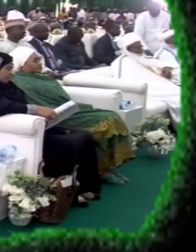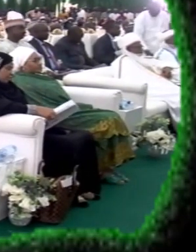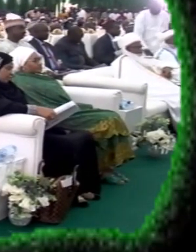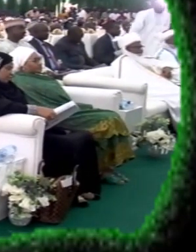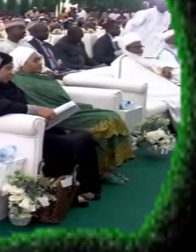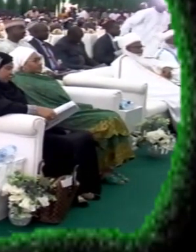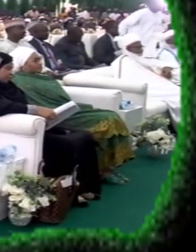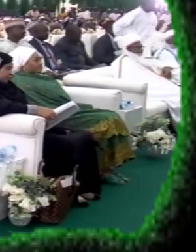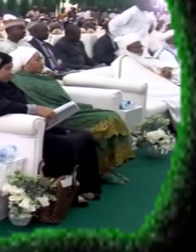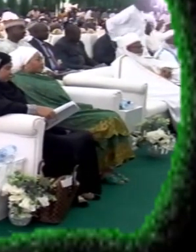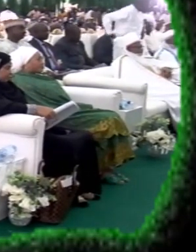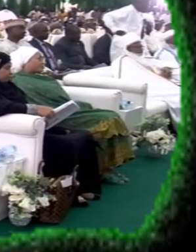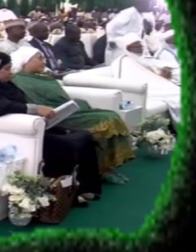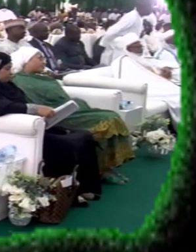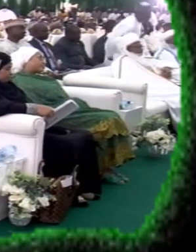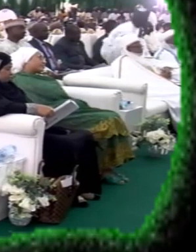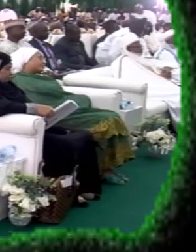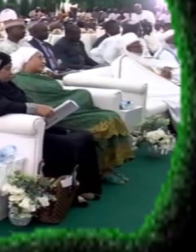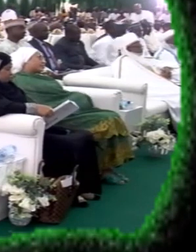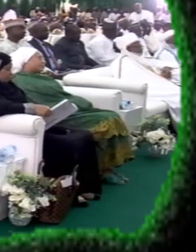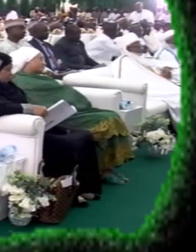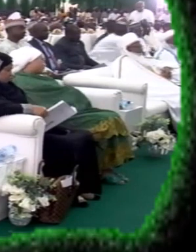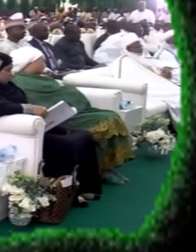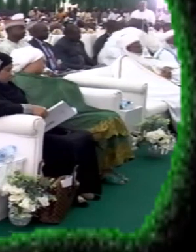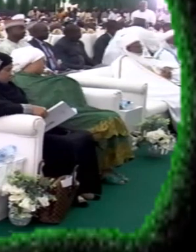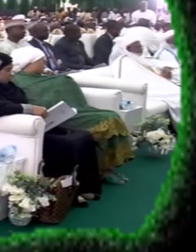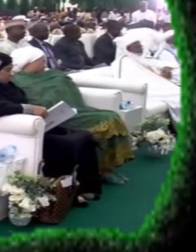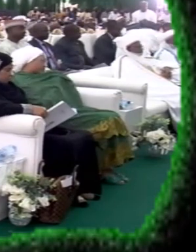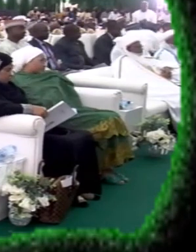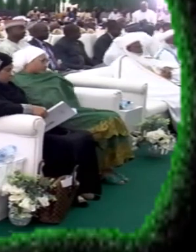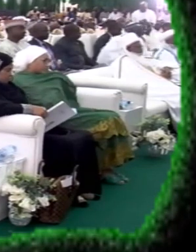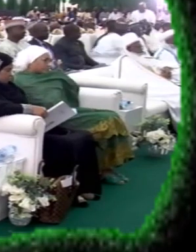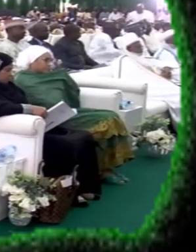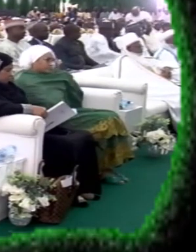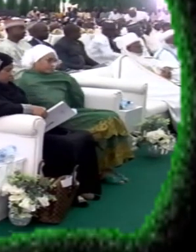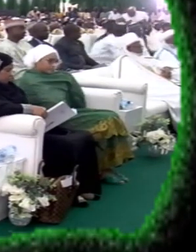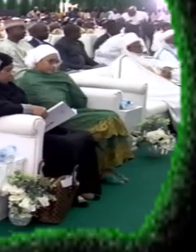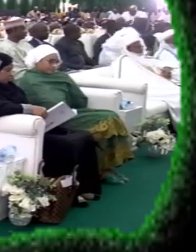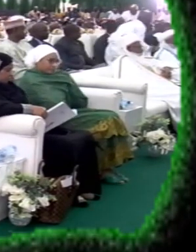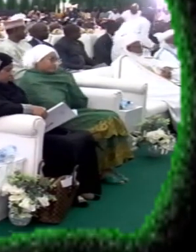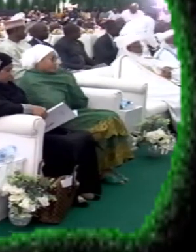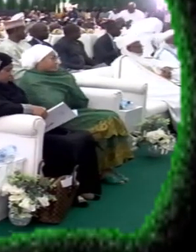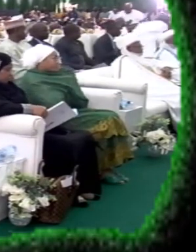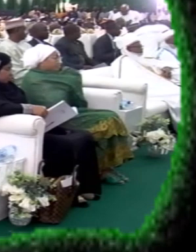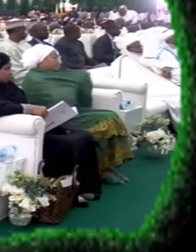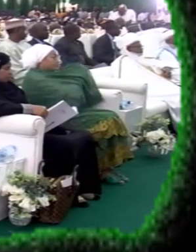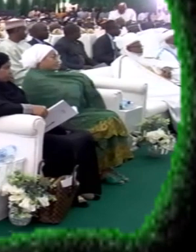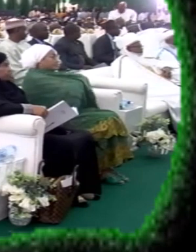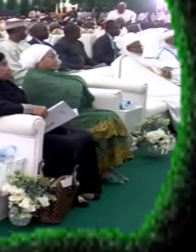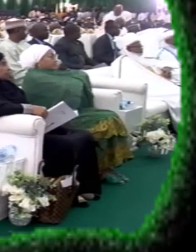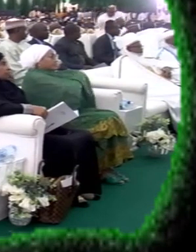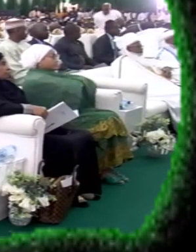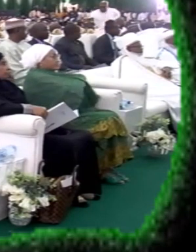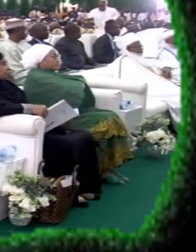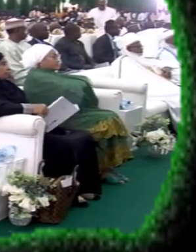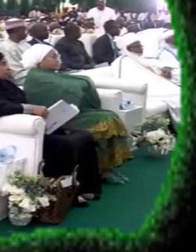With the kind permission of His Eminence the Sultan, I will combine my goodwill message with the remarks of the President